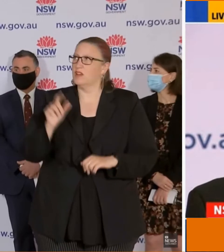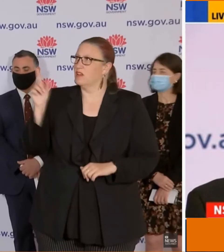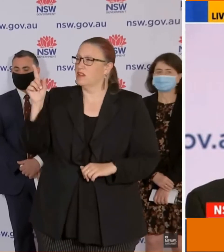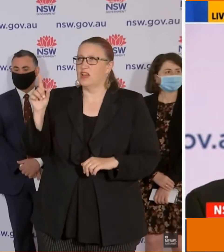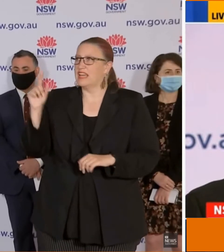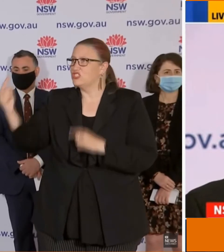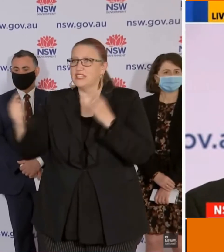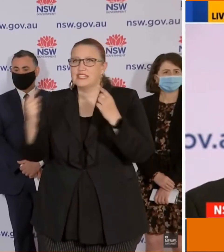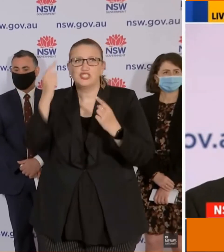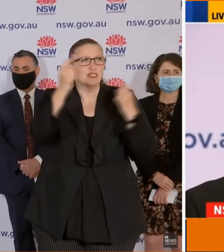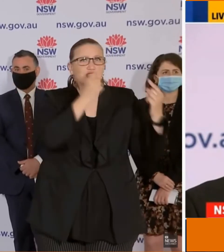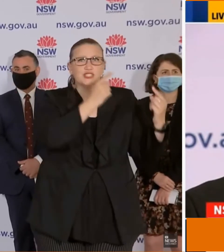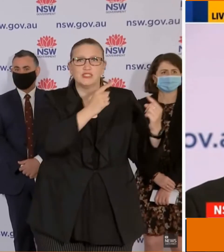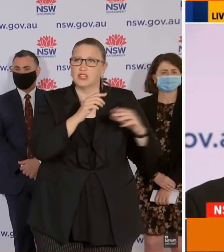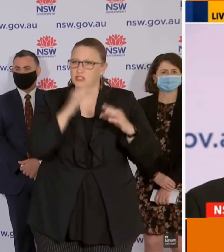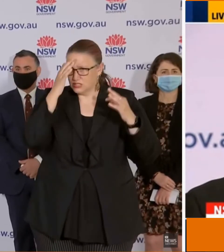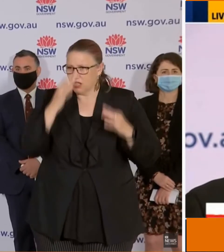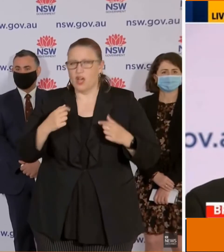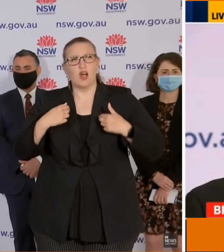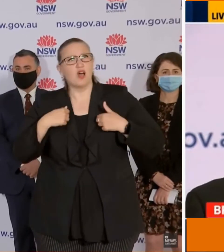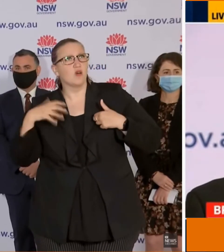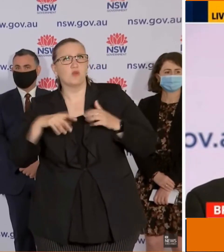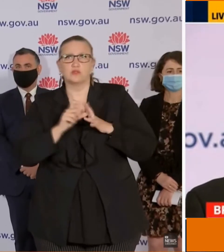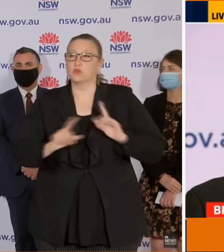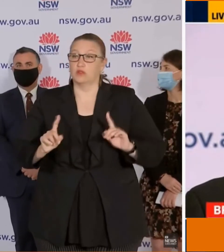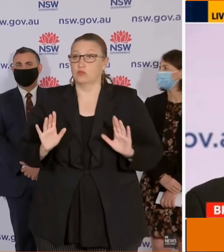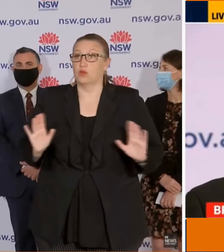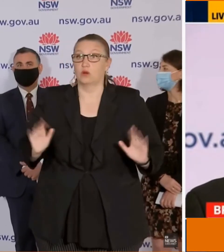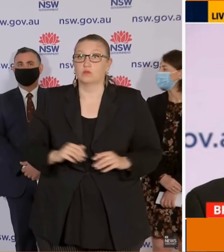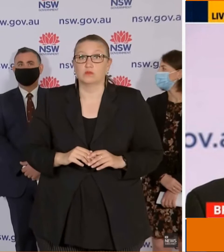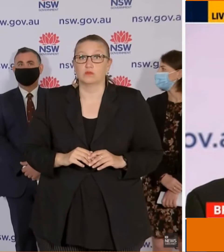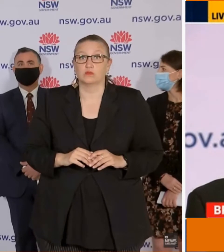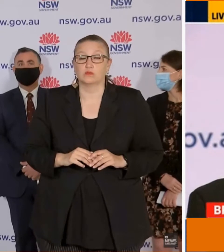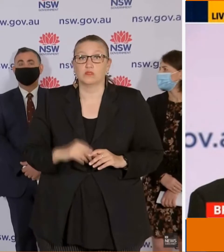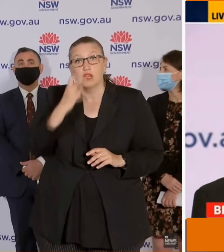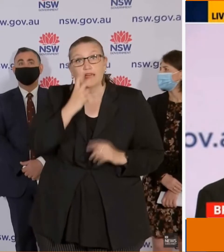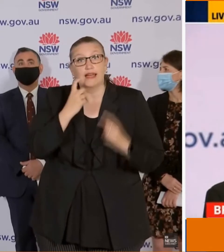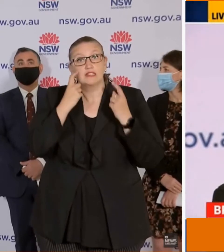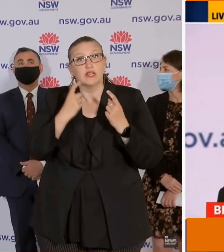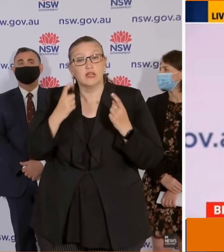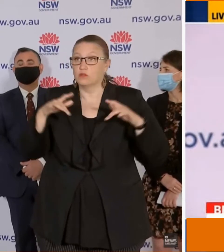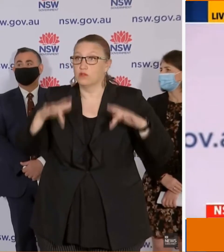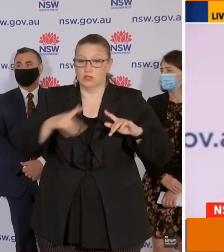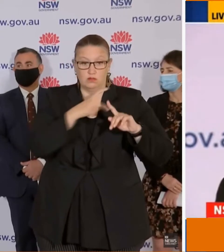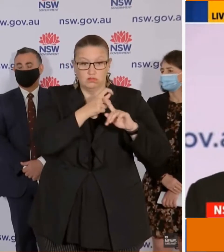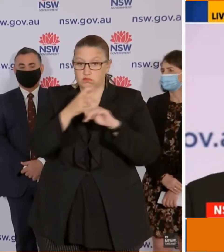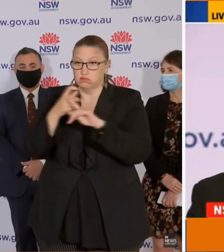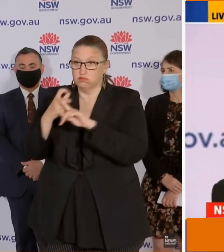September if, in fact, they don't have all those aged care facilities vaccinated. That's a discussion that has to take place with the federal